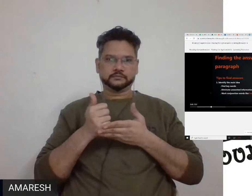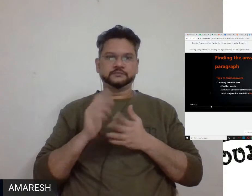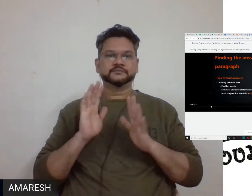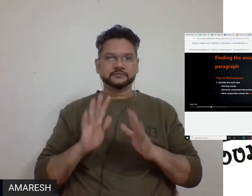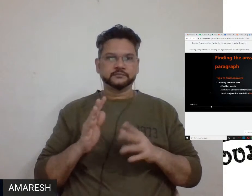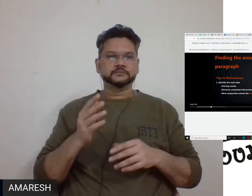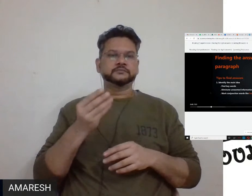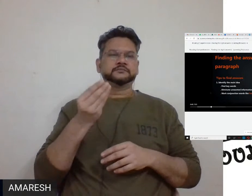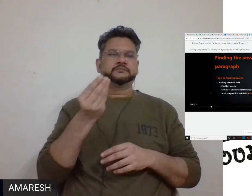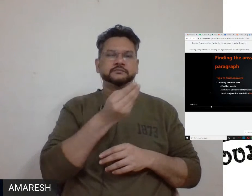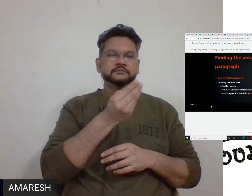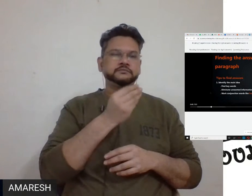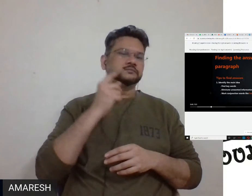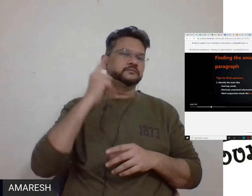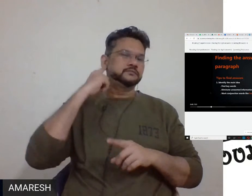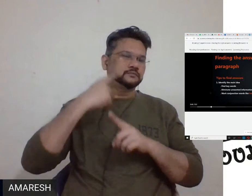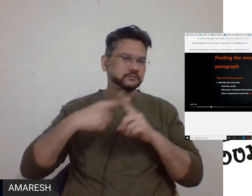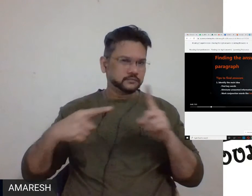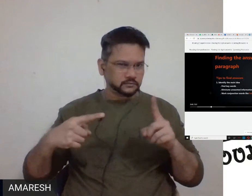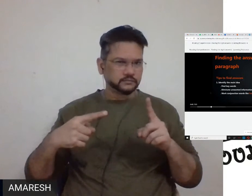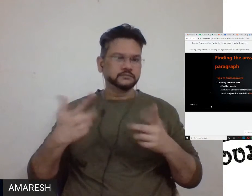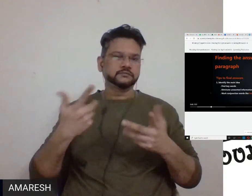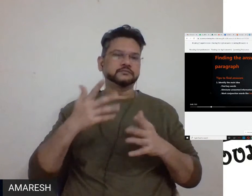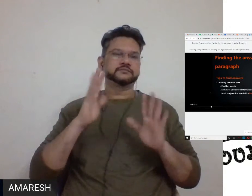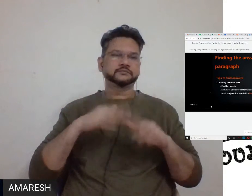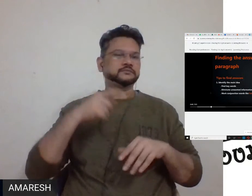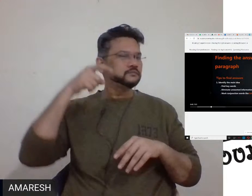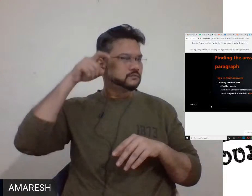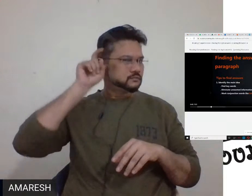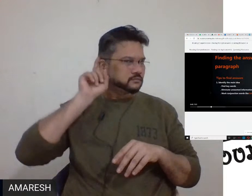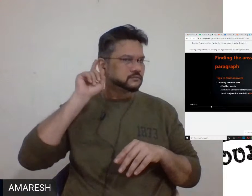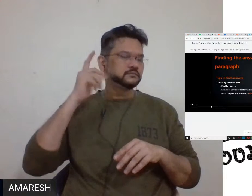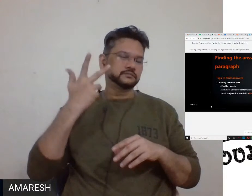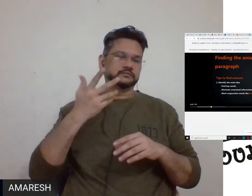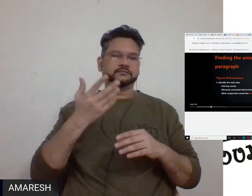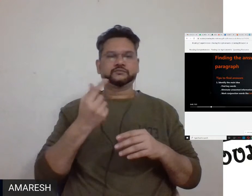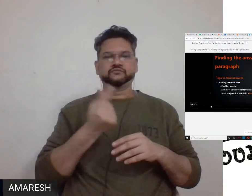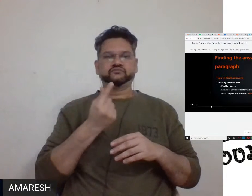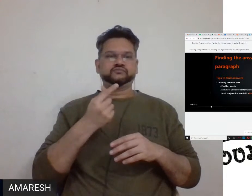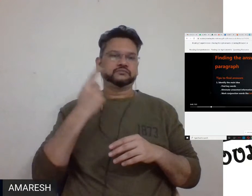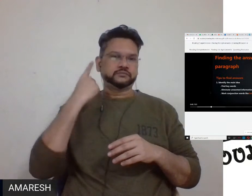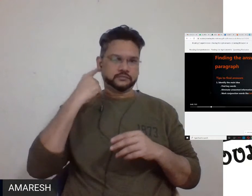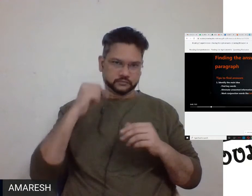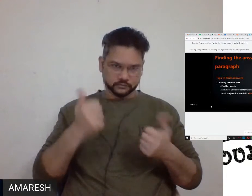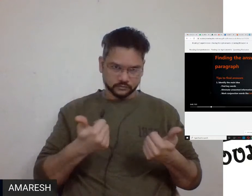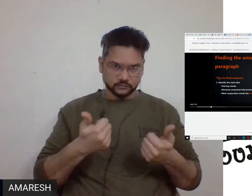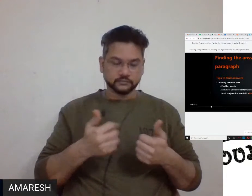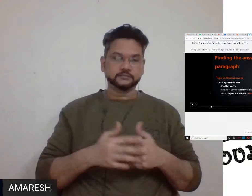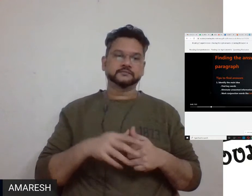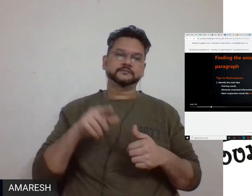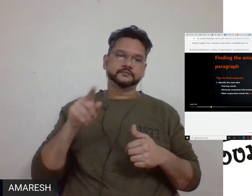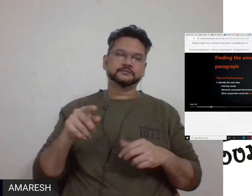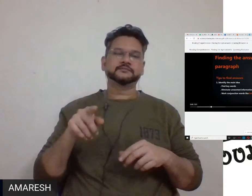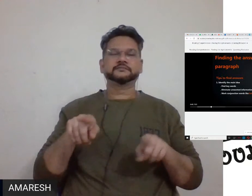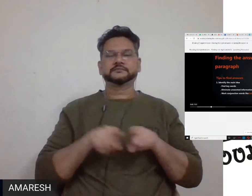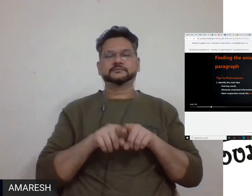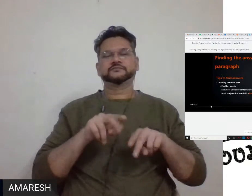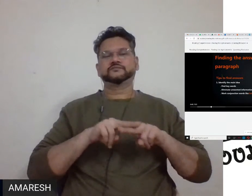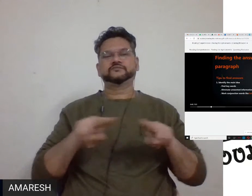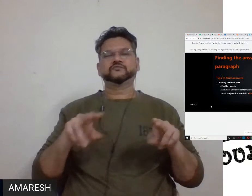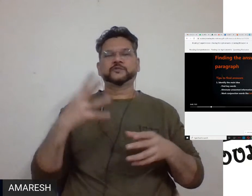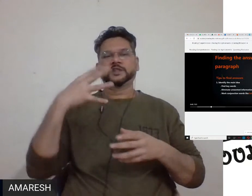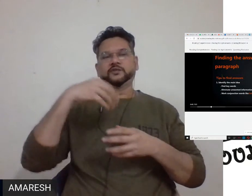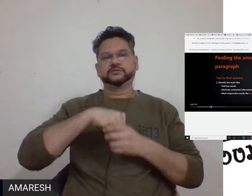hard of hearing, but with hearing aid, they can also hear. So we are trying to keep it as inclusive as possible. So this is the first